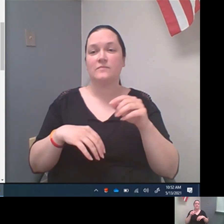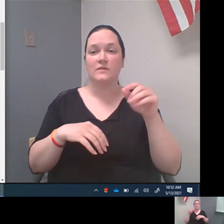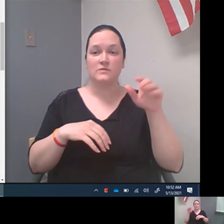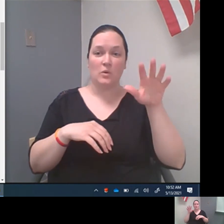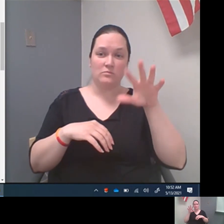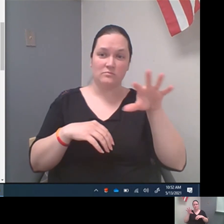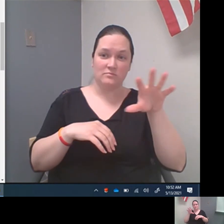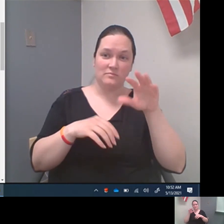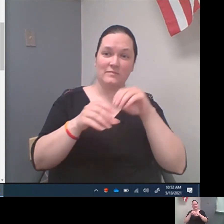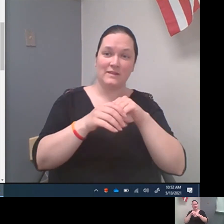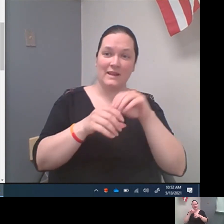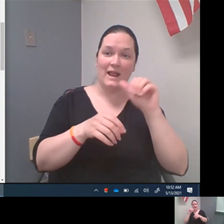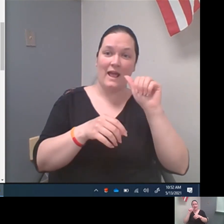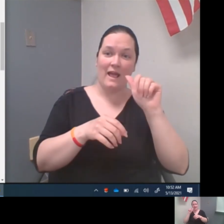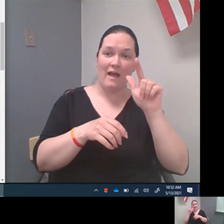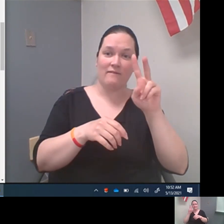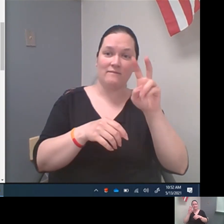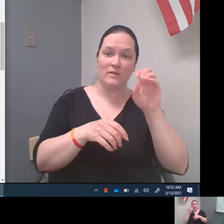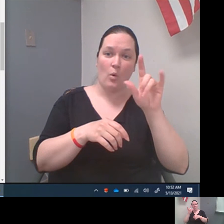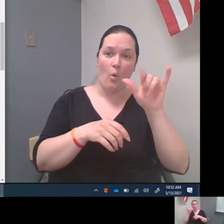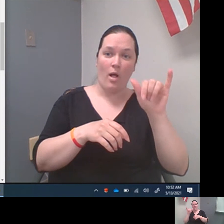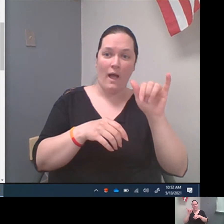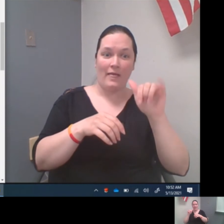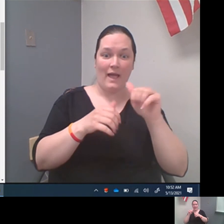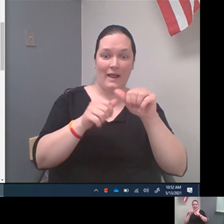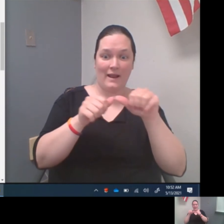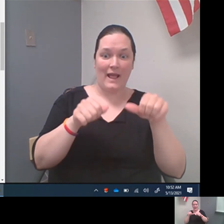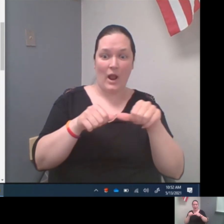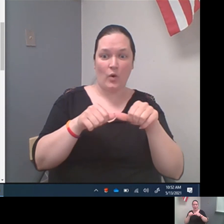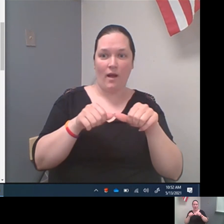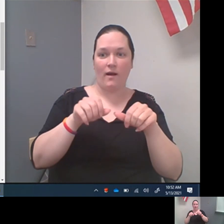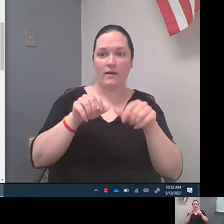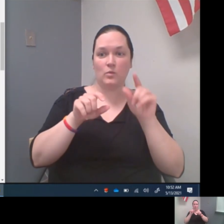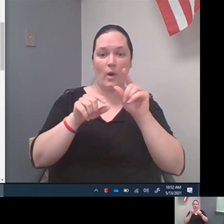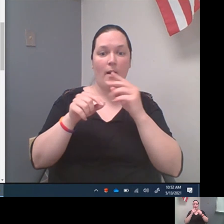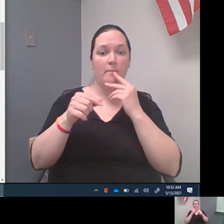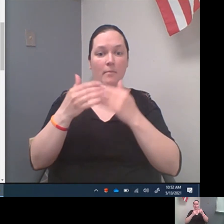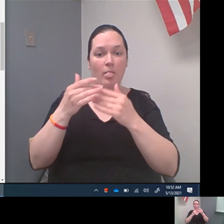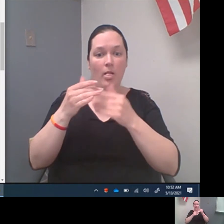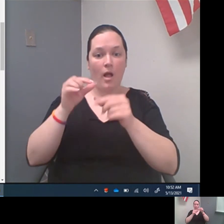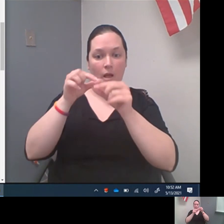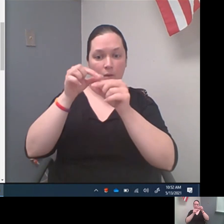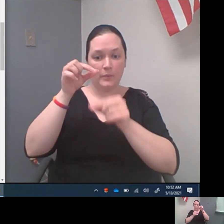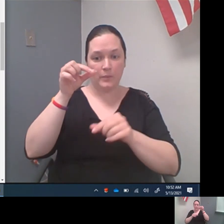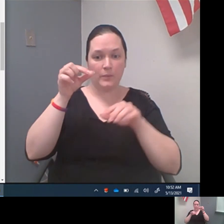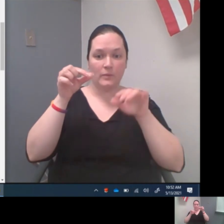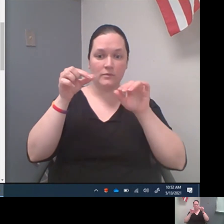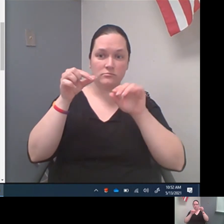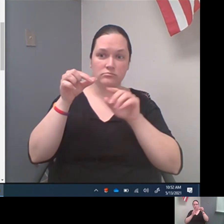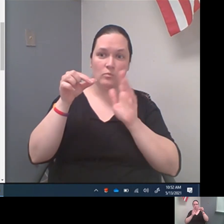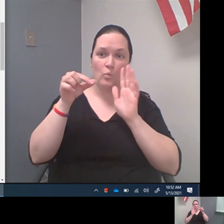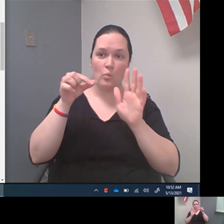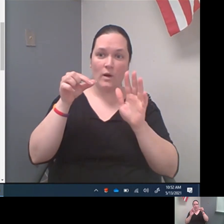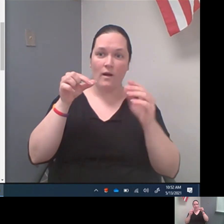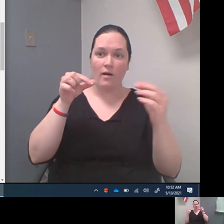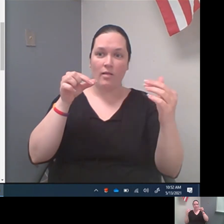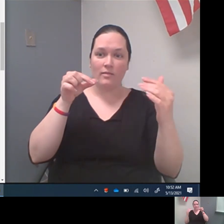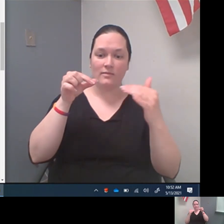here. Basically what's going to happen is these red blood cells, as they move through the capillaries,